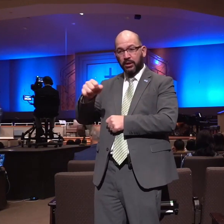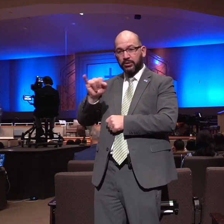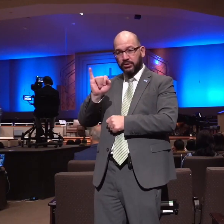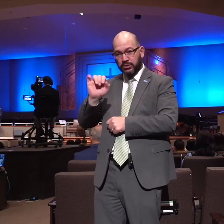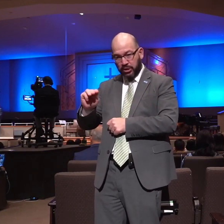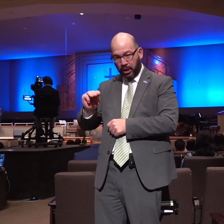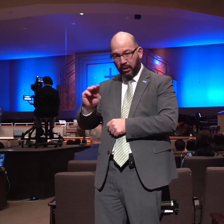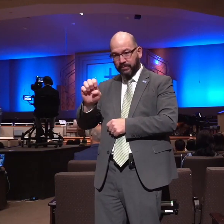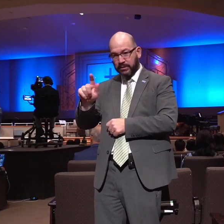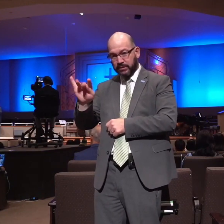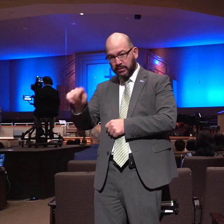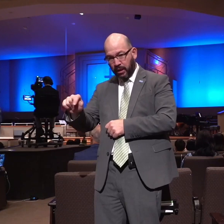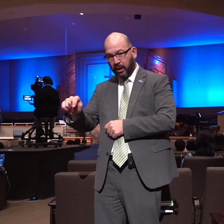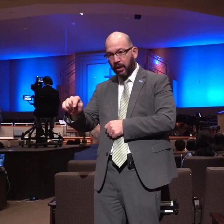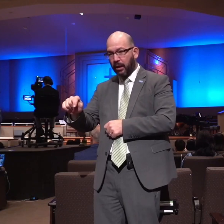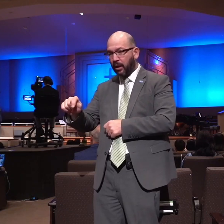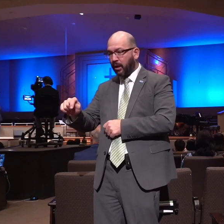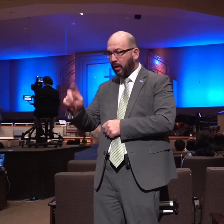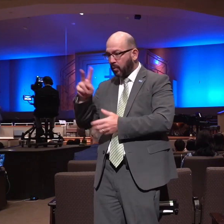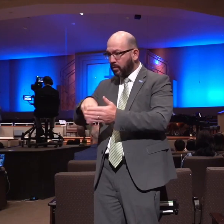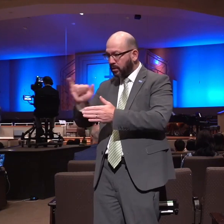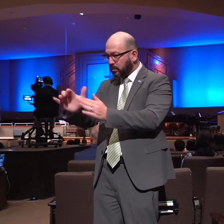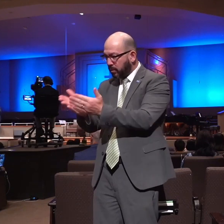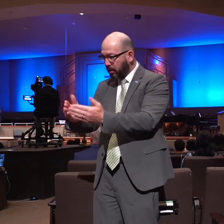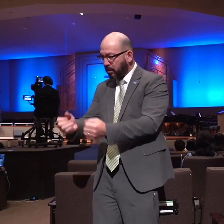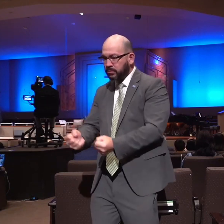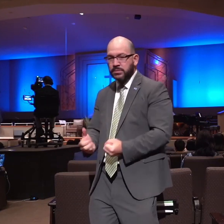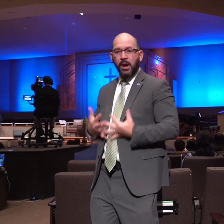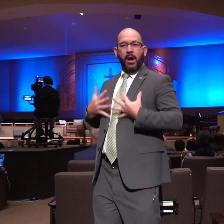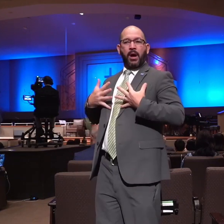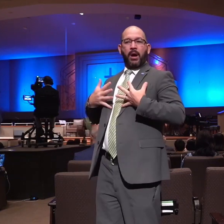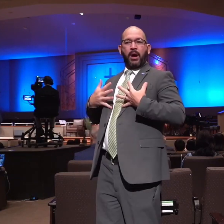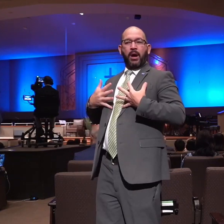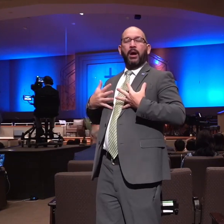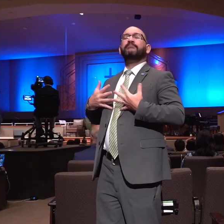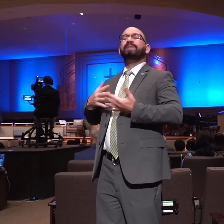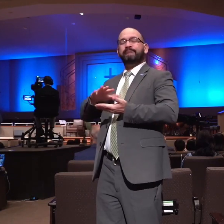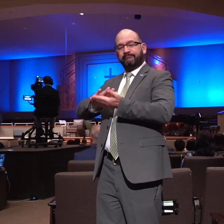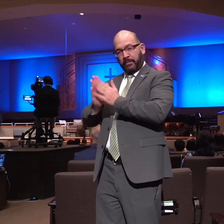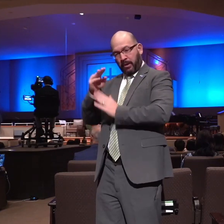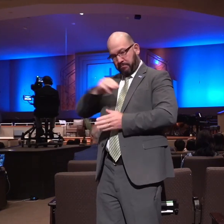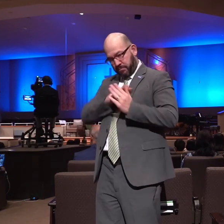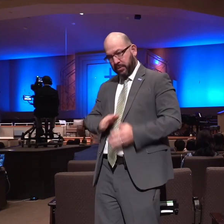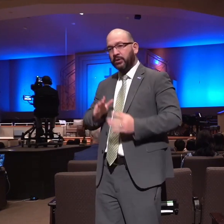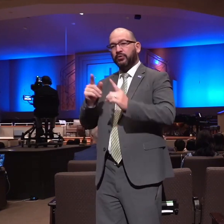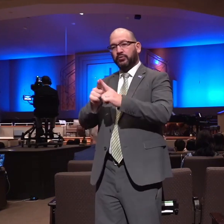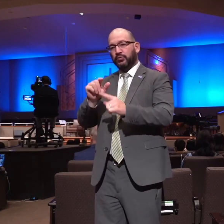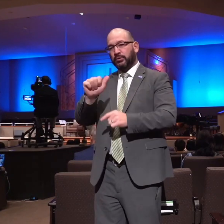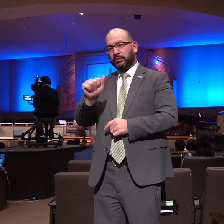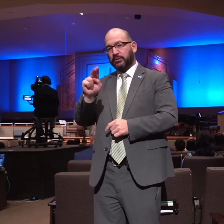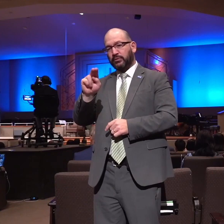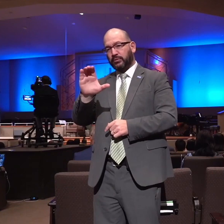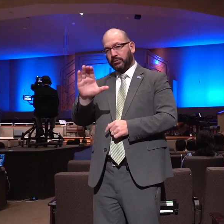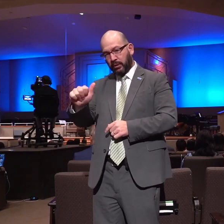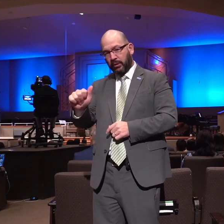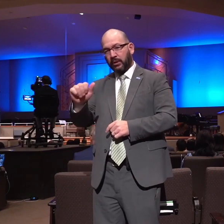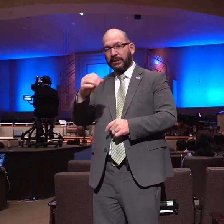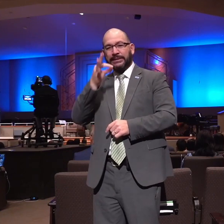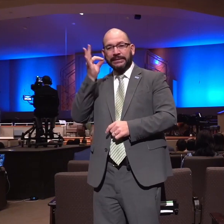Aucca Indians was inspired toward missions because of what he read about David Brainerd 29